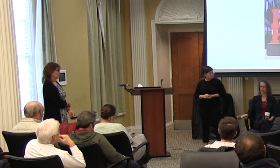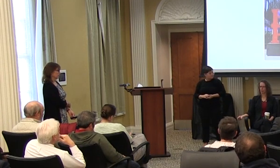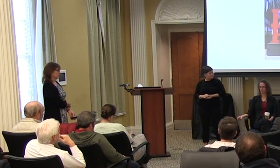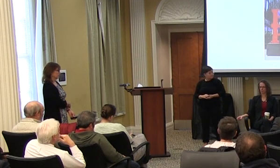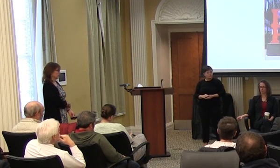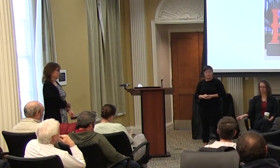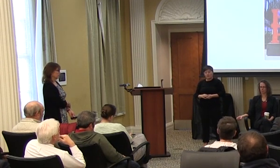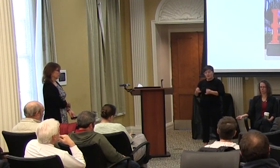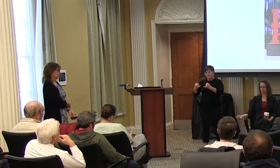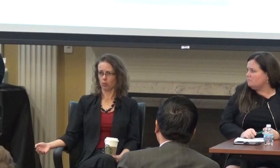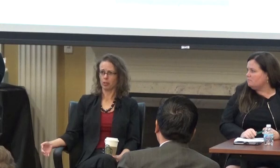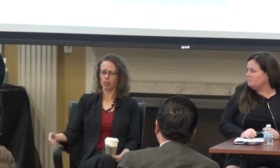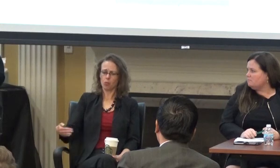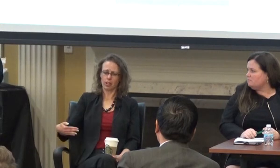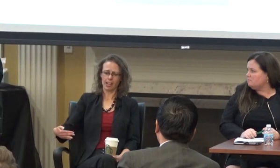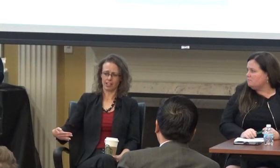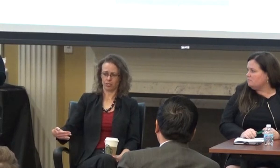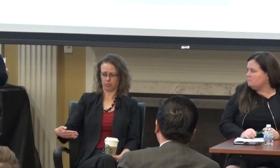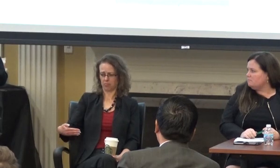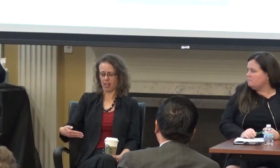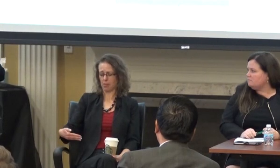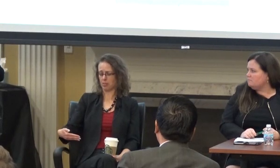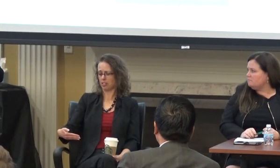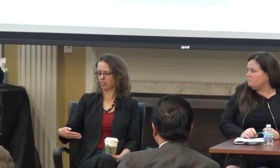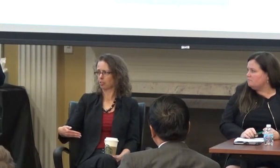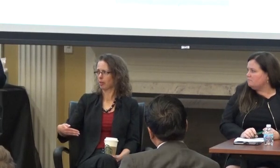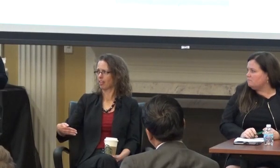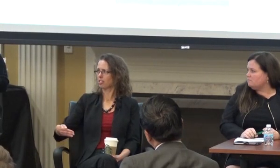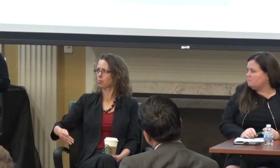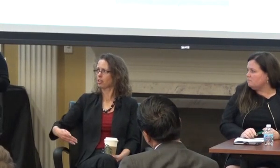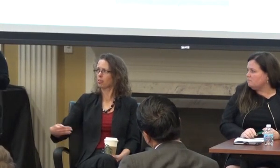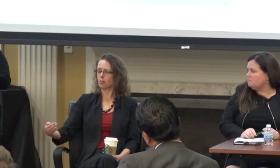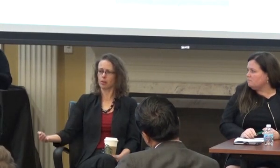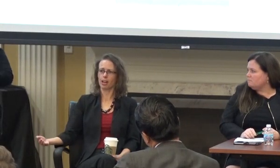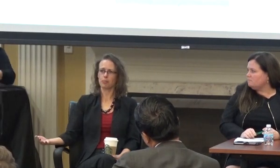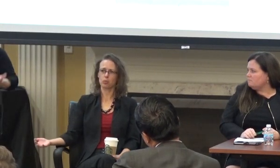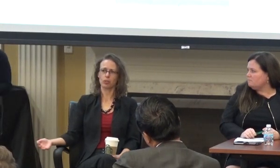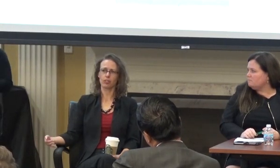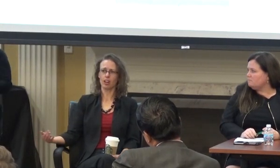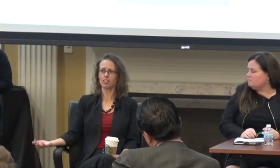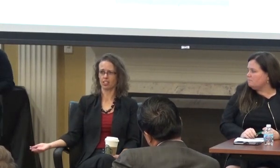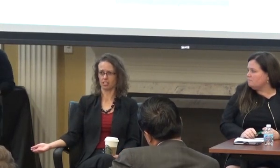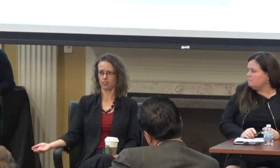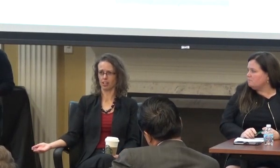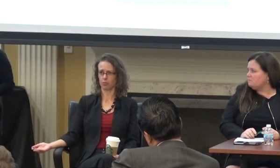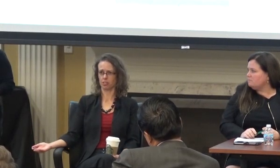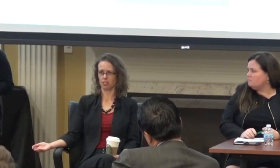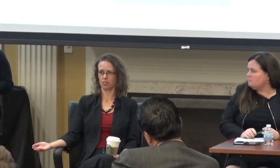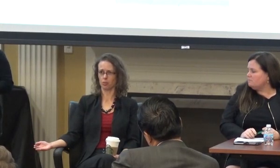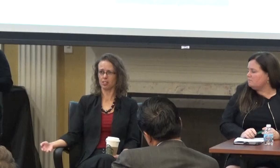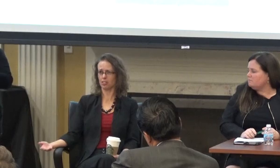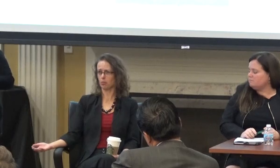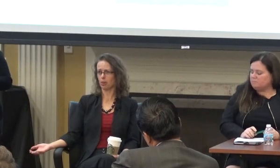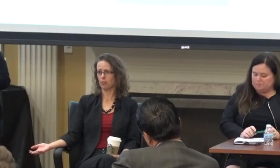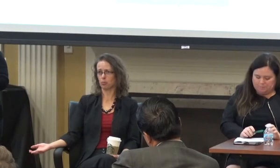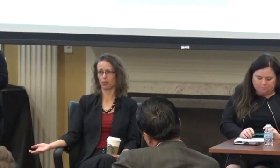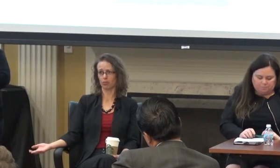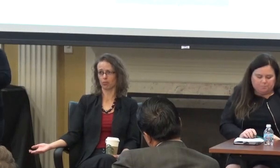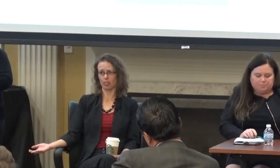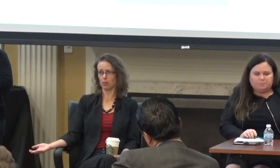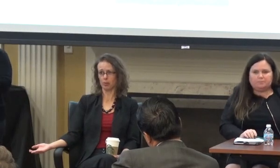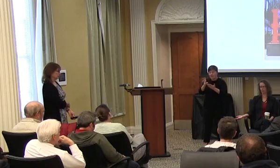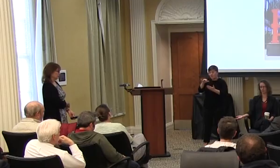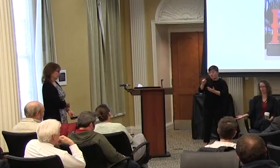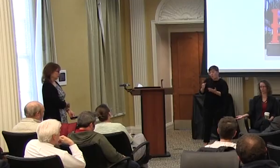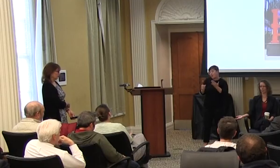pushing boundaries at times so we know what has happened here in the past we know that perhaps we're not satisfied with it in some ways and perhaps